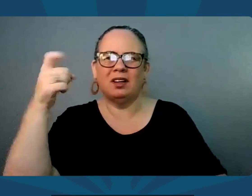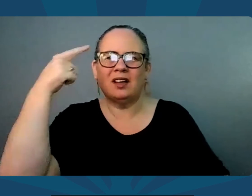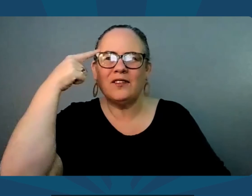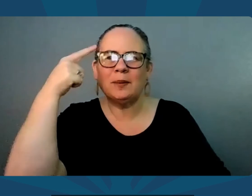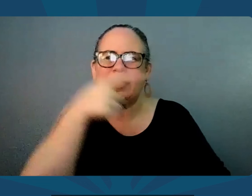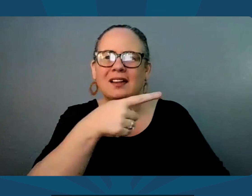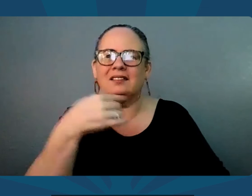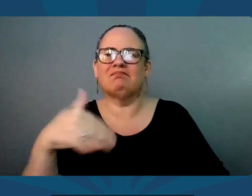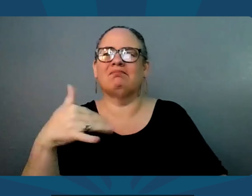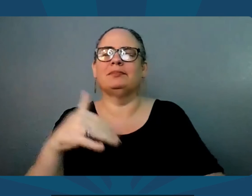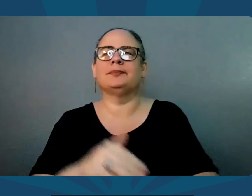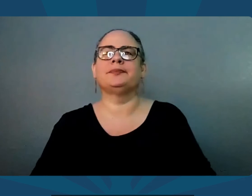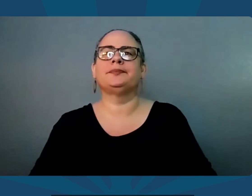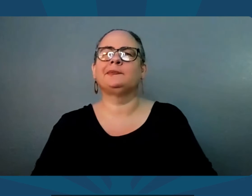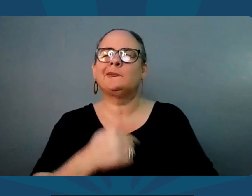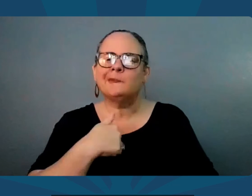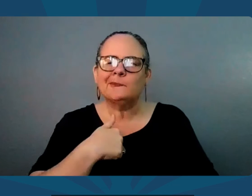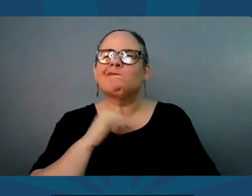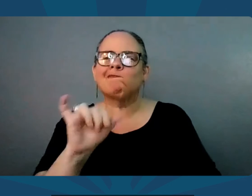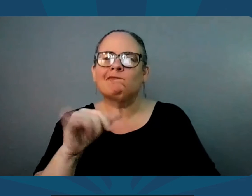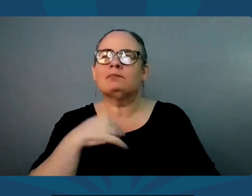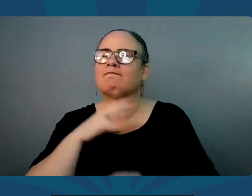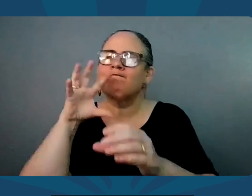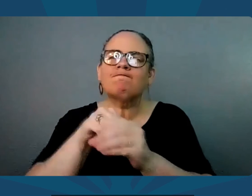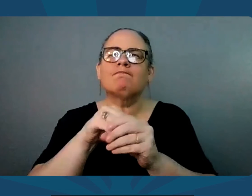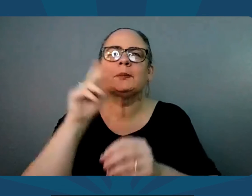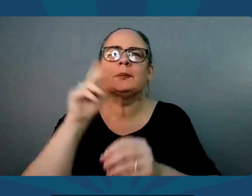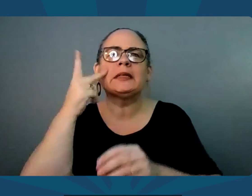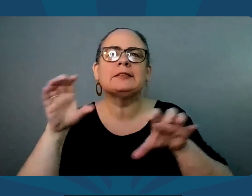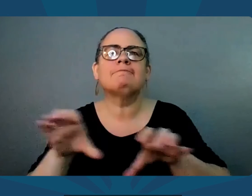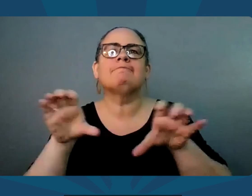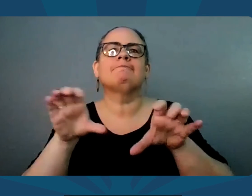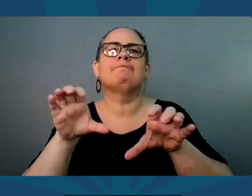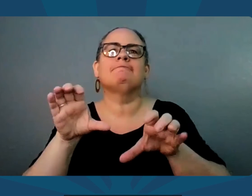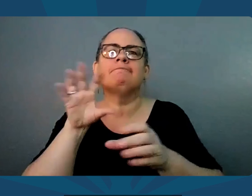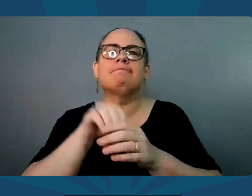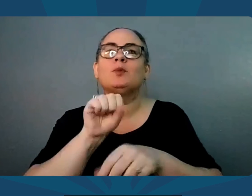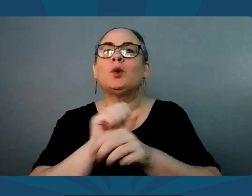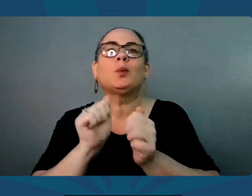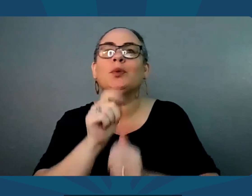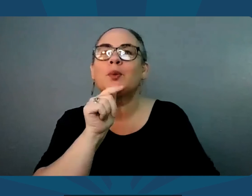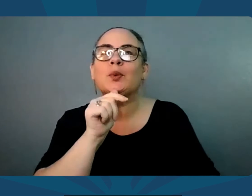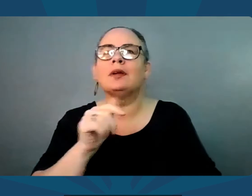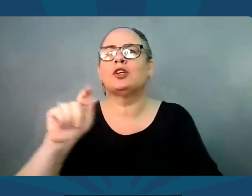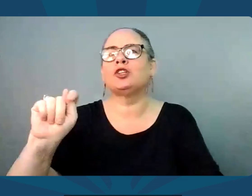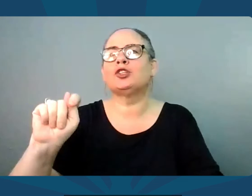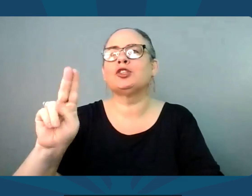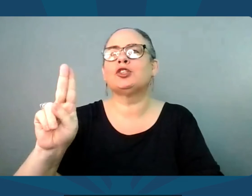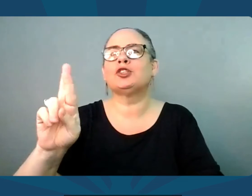how devastating and out of control government can be. So I became politically